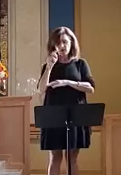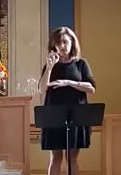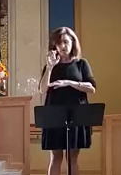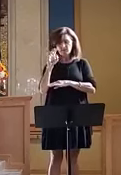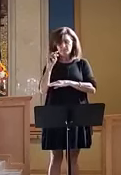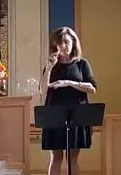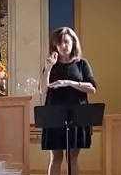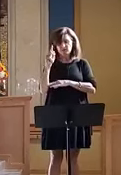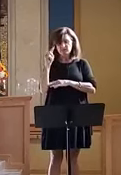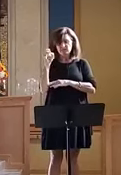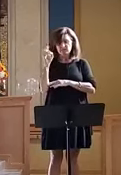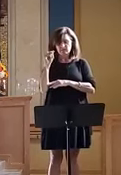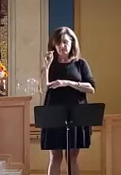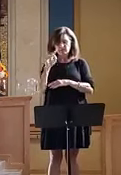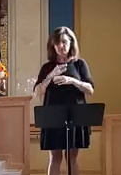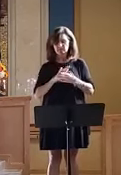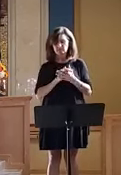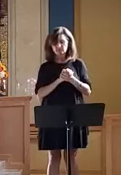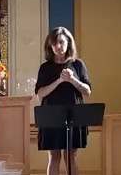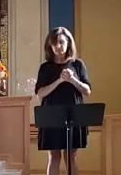Martinson.